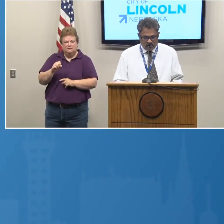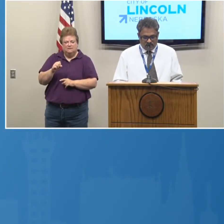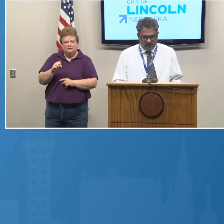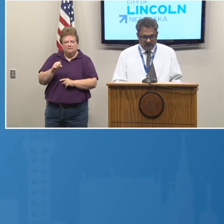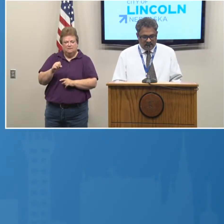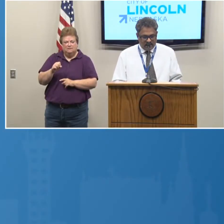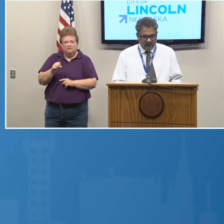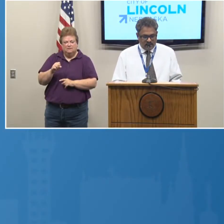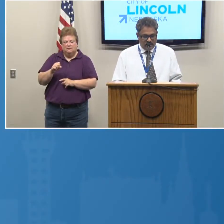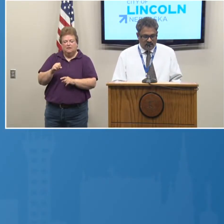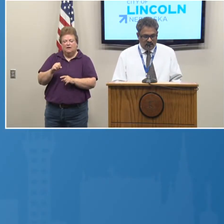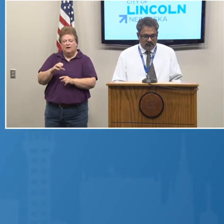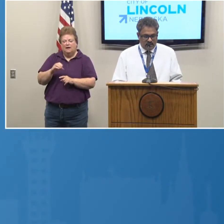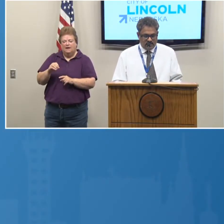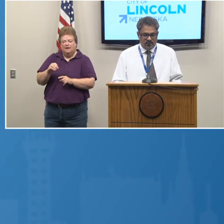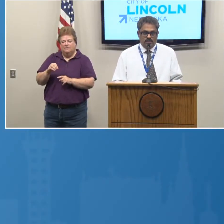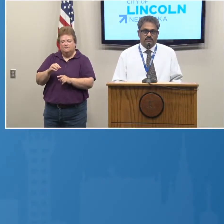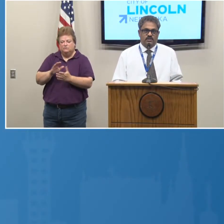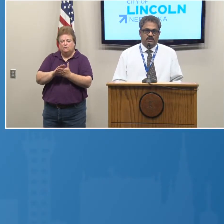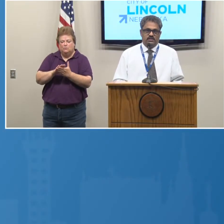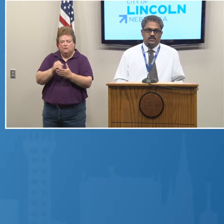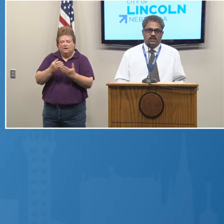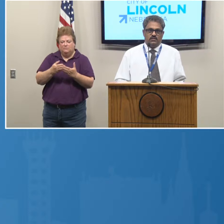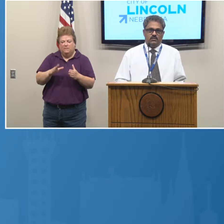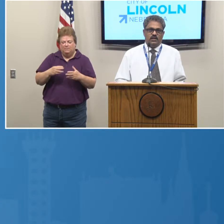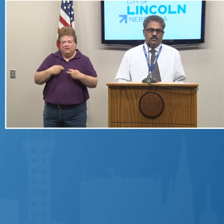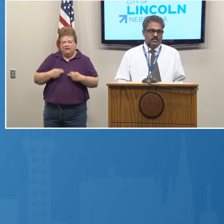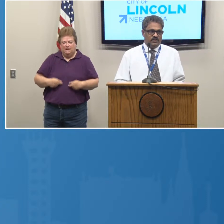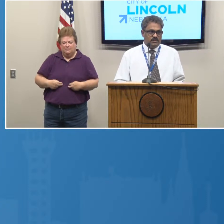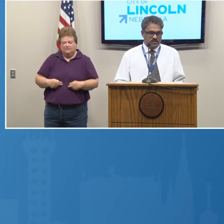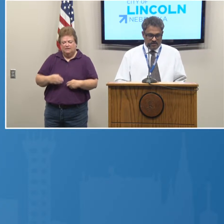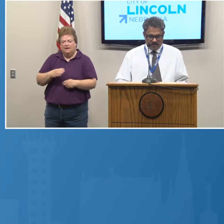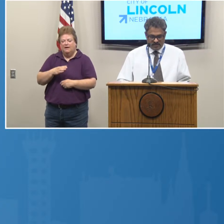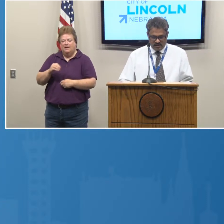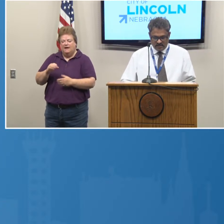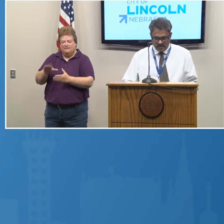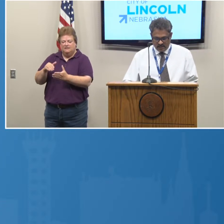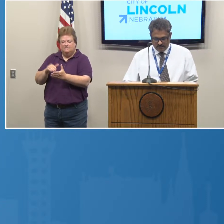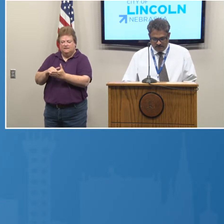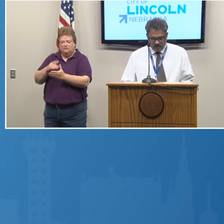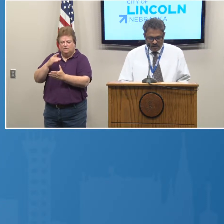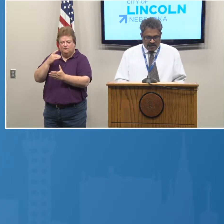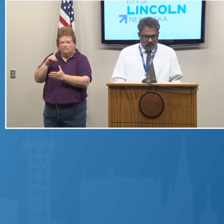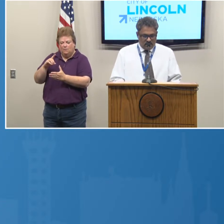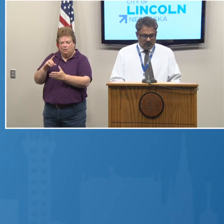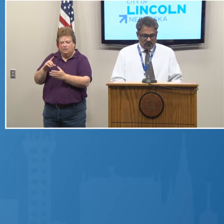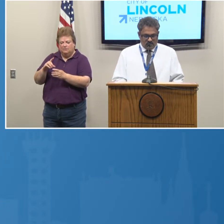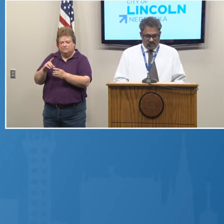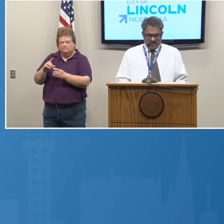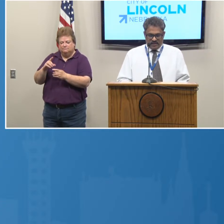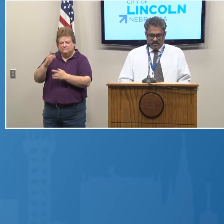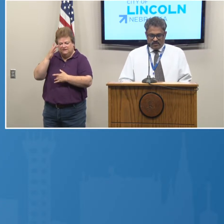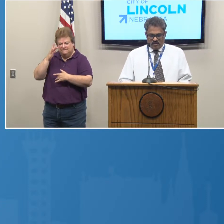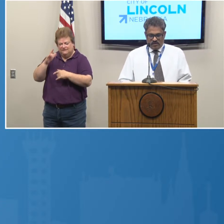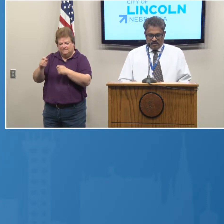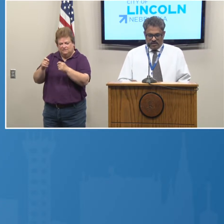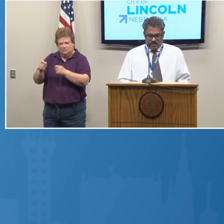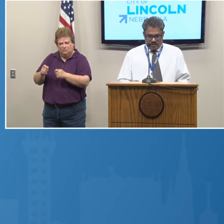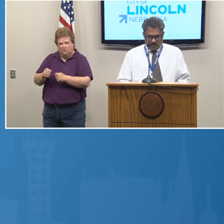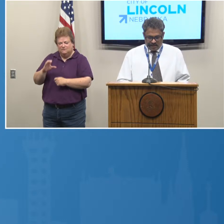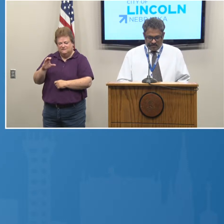Bloomberg School of Public Health, and Centers for Disease Control and Prevention, or CDC. Now let's